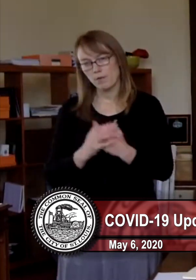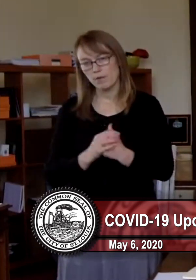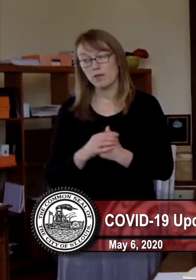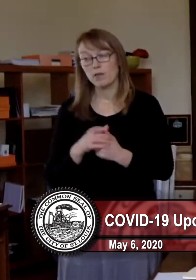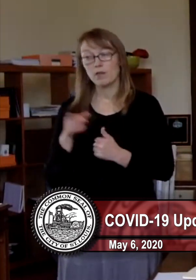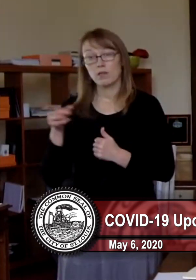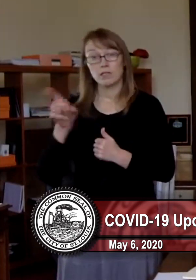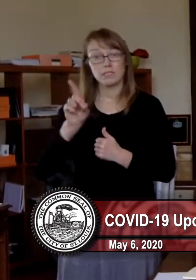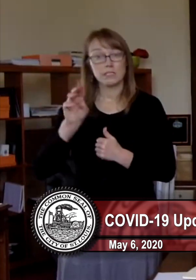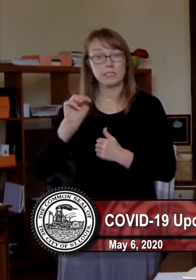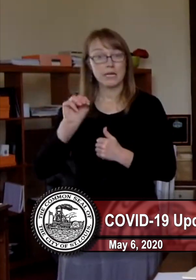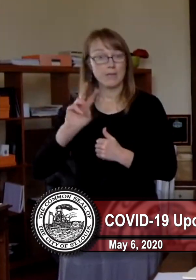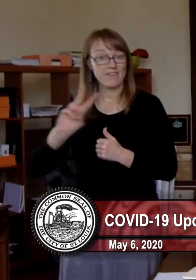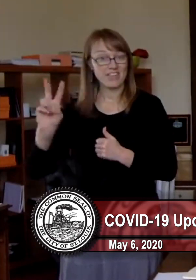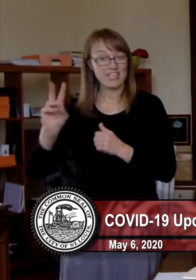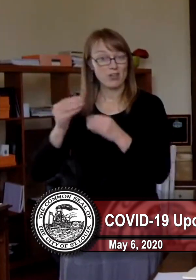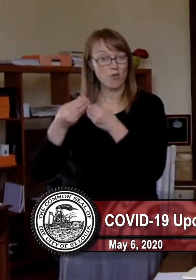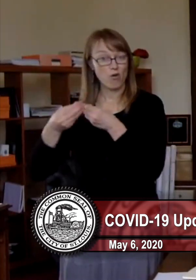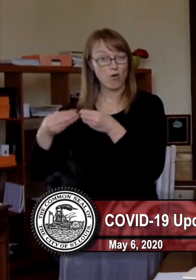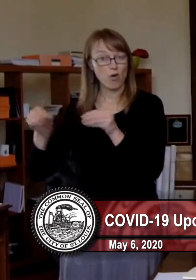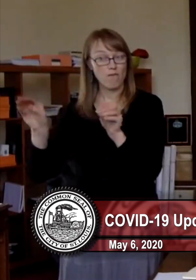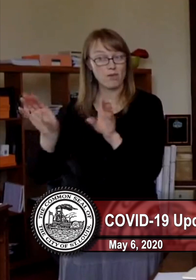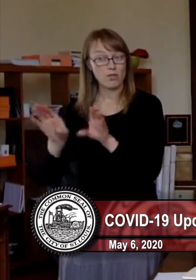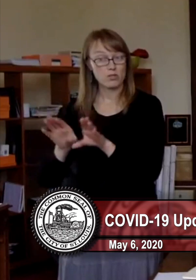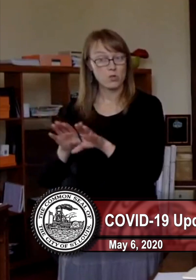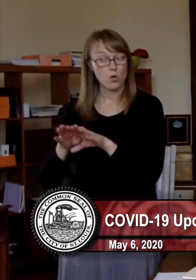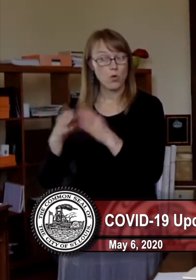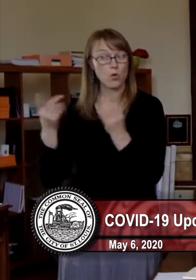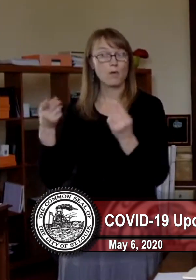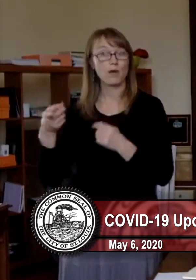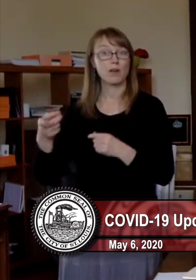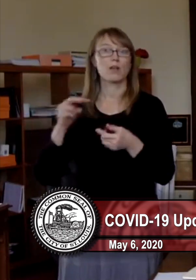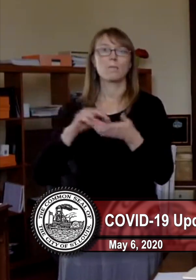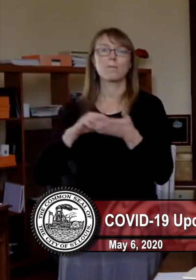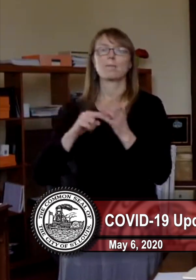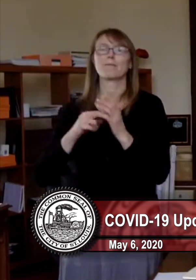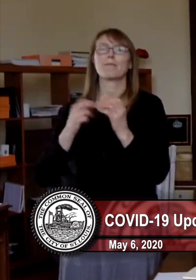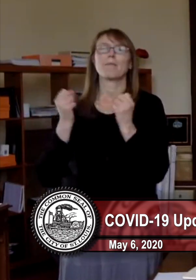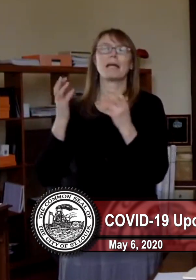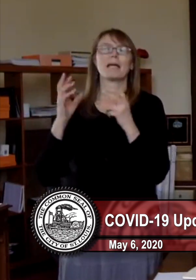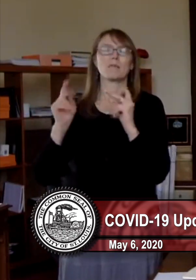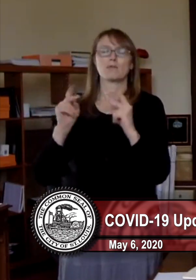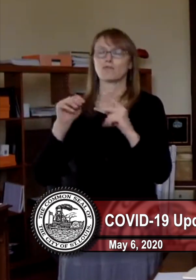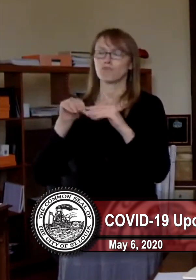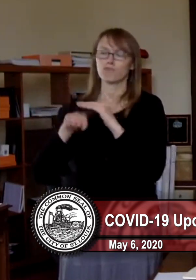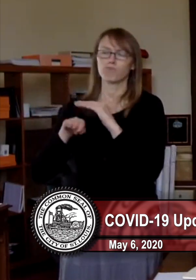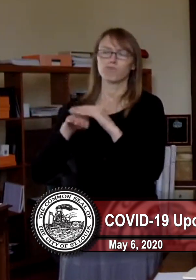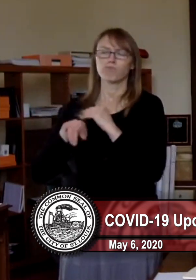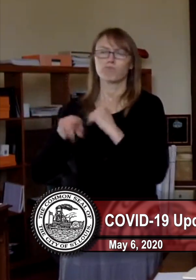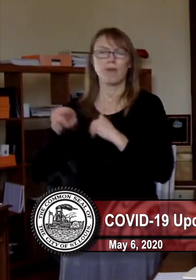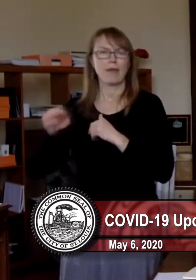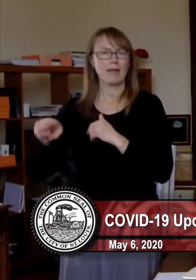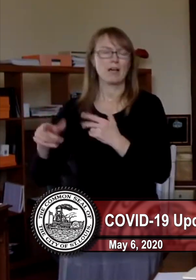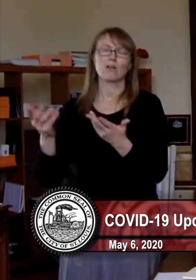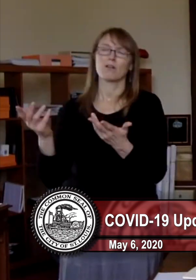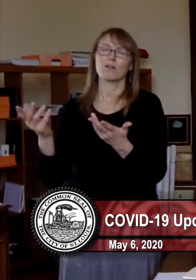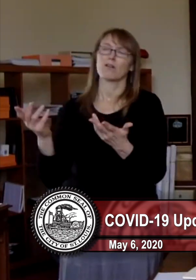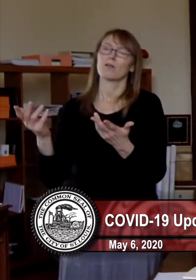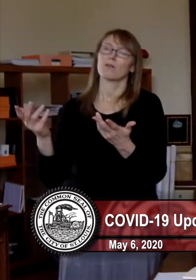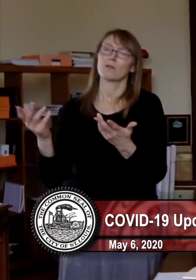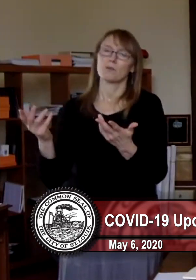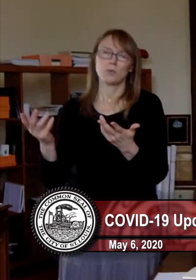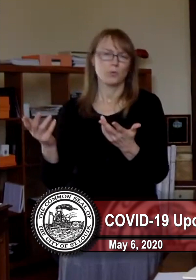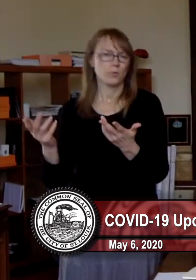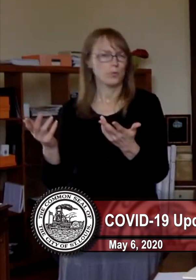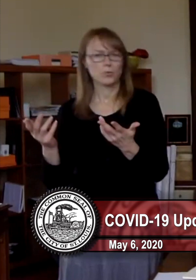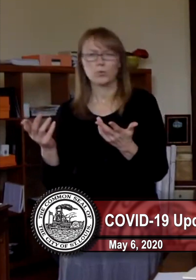a whole lot of people who come in, and we really are trying to encourage people to do this online. For those